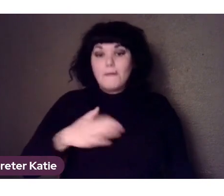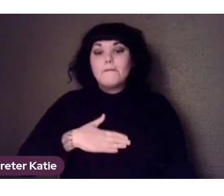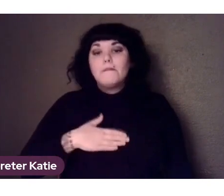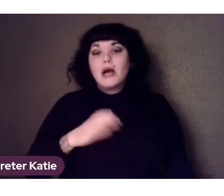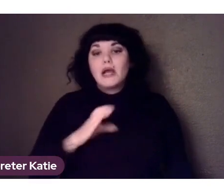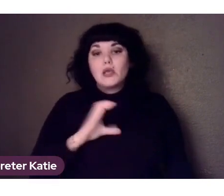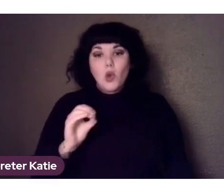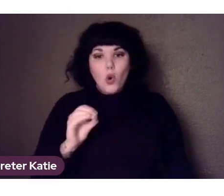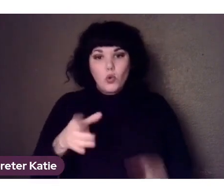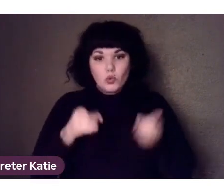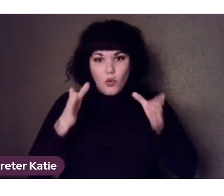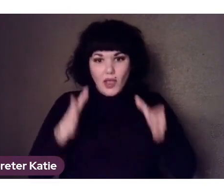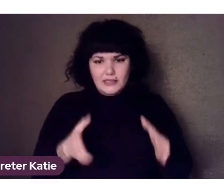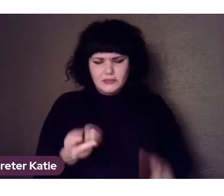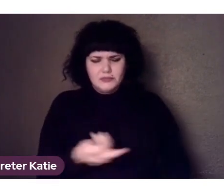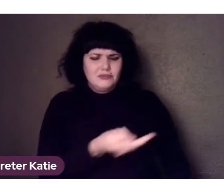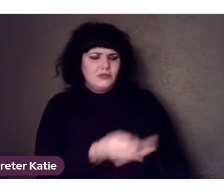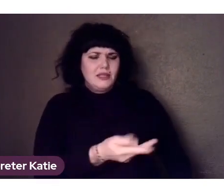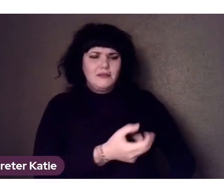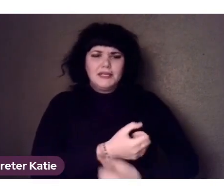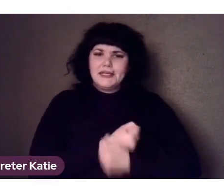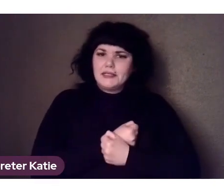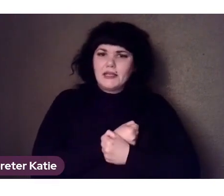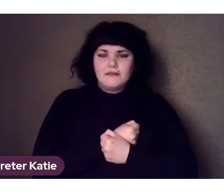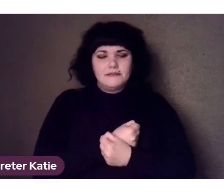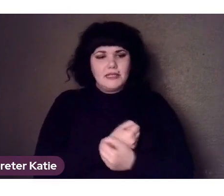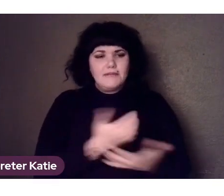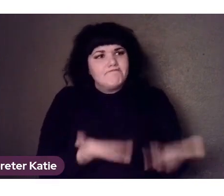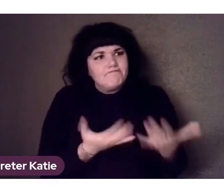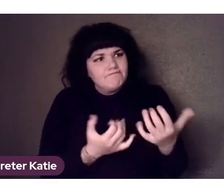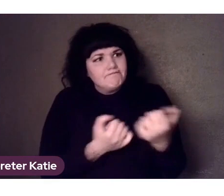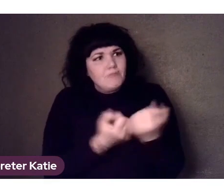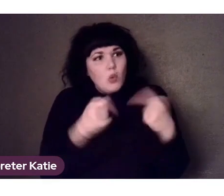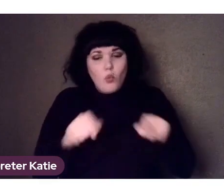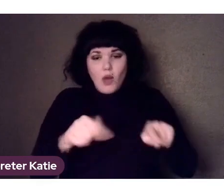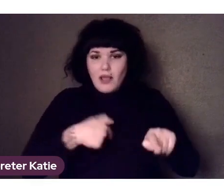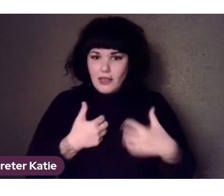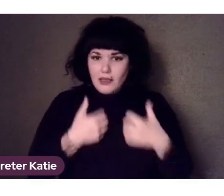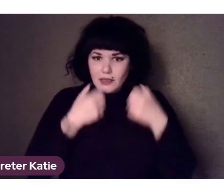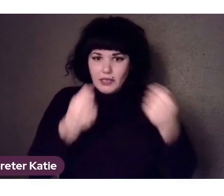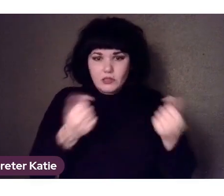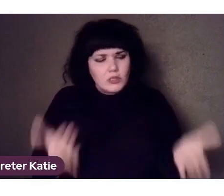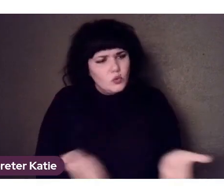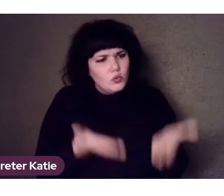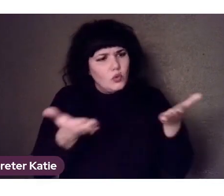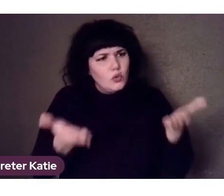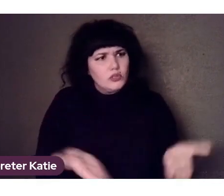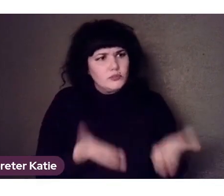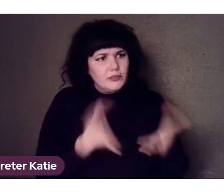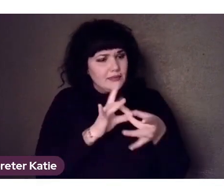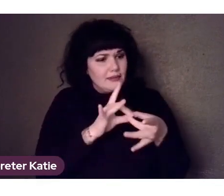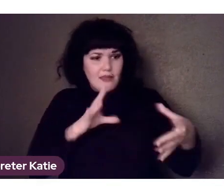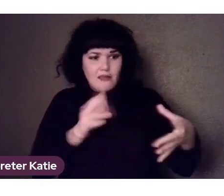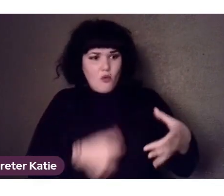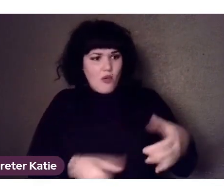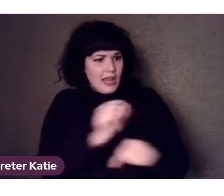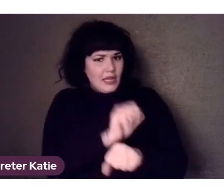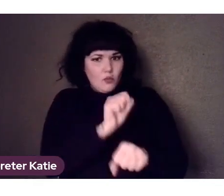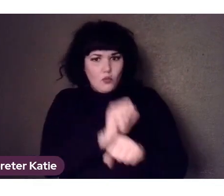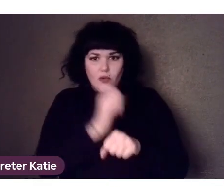lovingly and graciously held me as I healed and encouraged me to let go of any work that was not